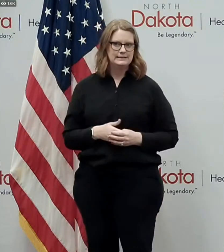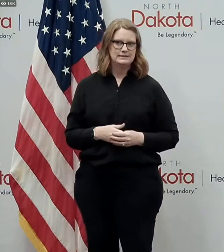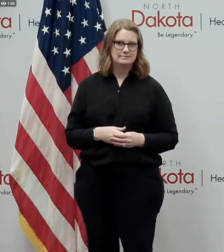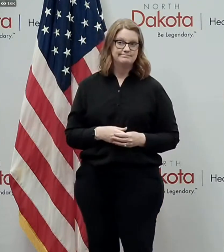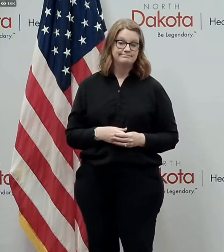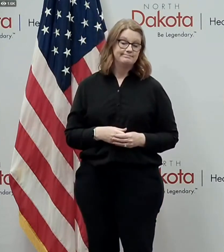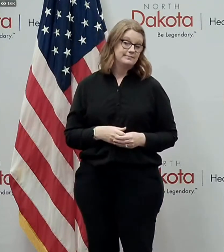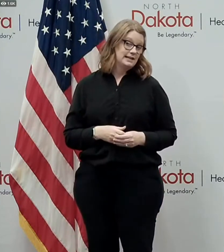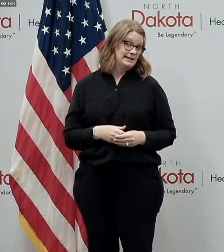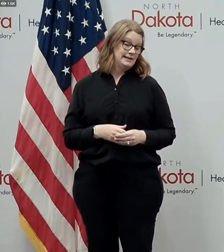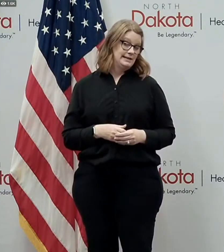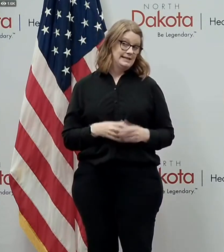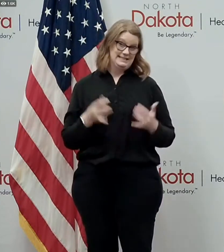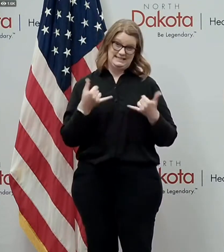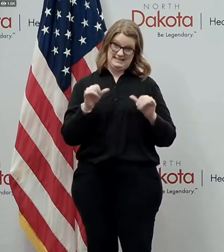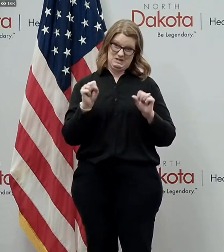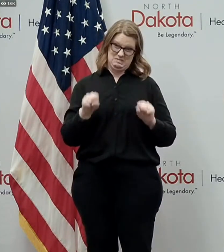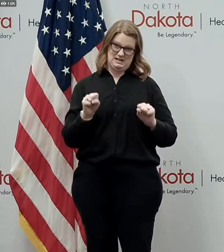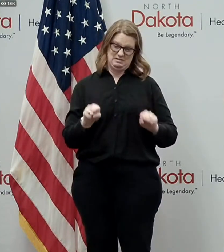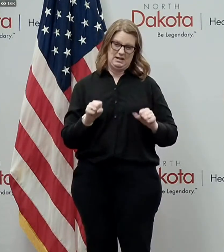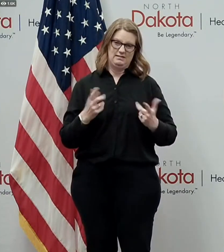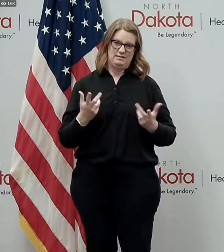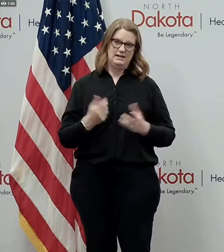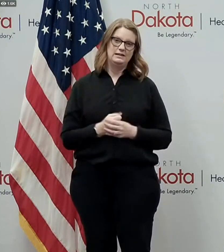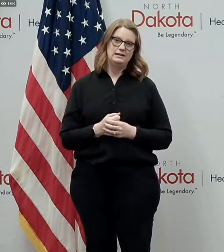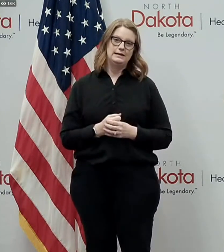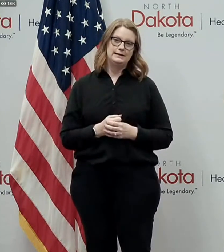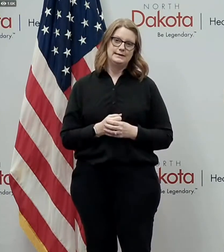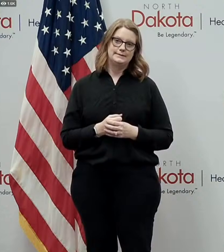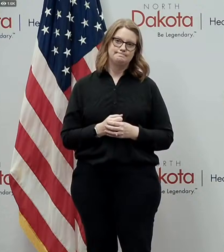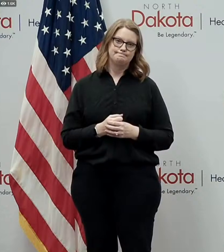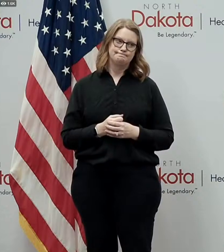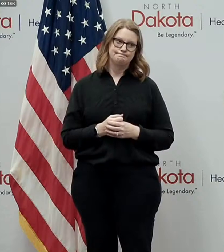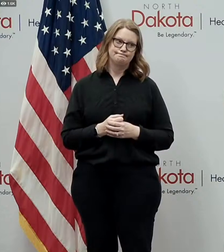still a possibility, and we have to